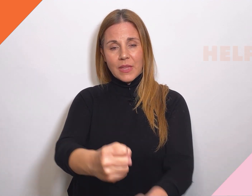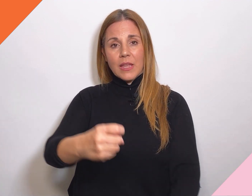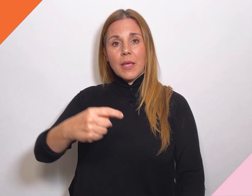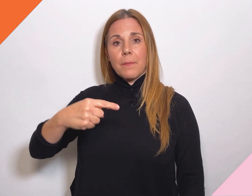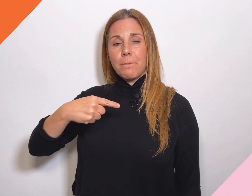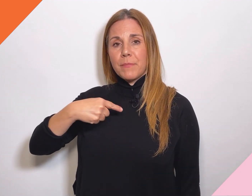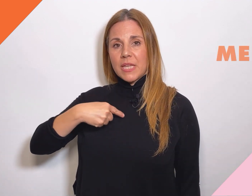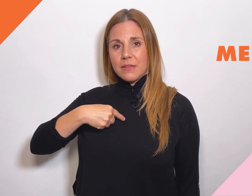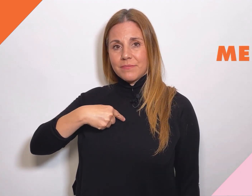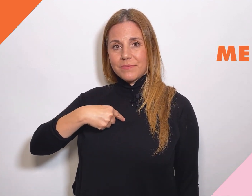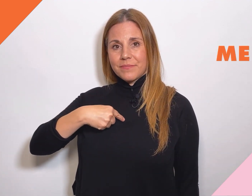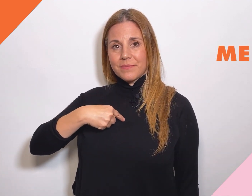Me,